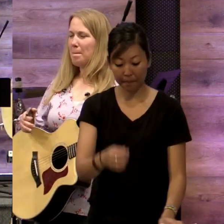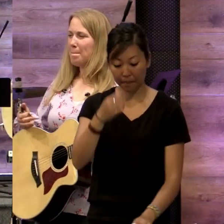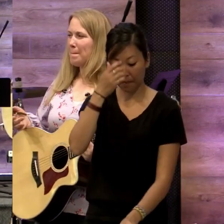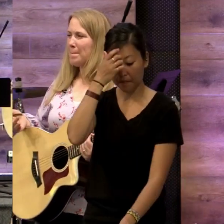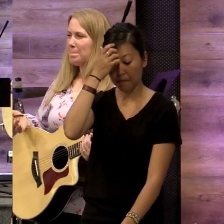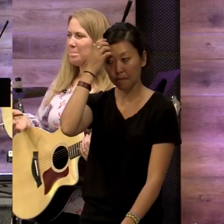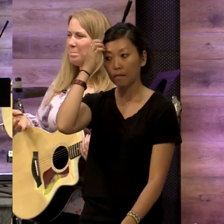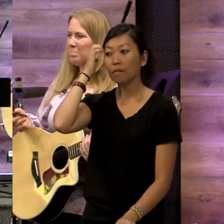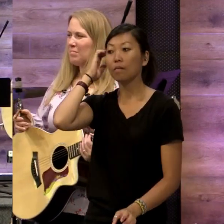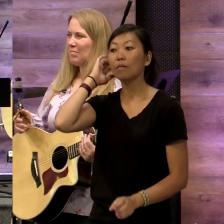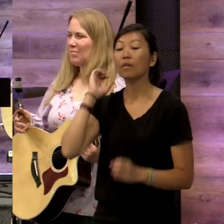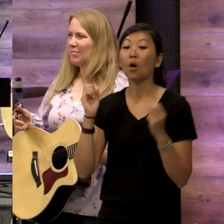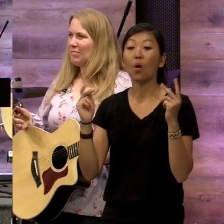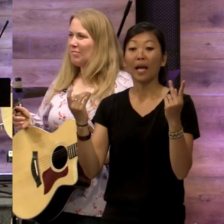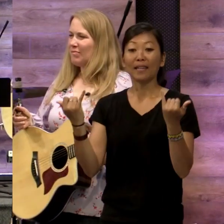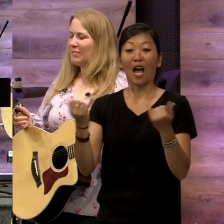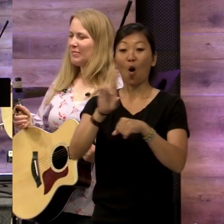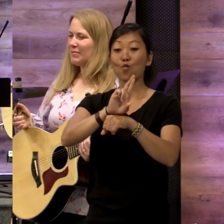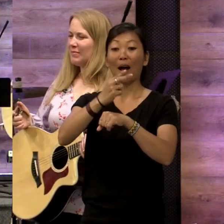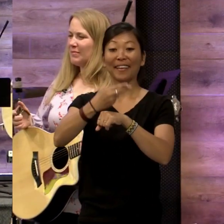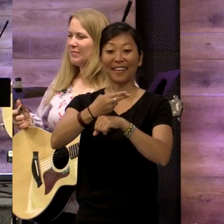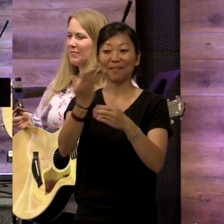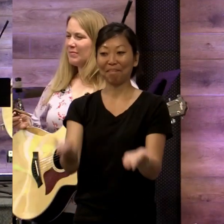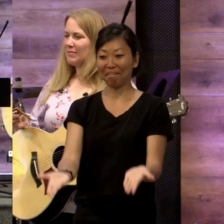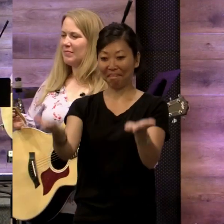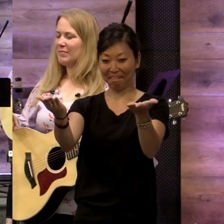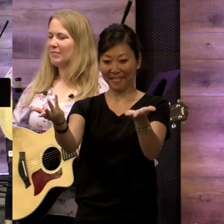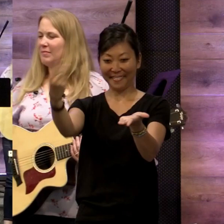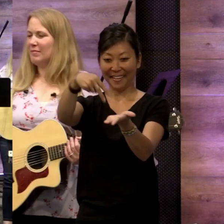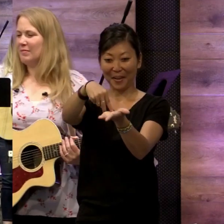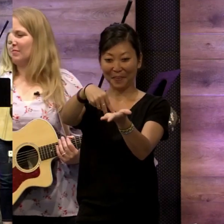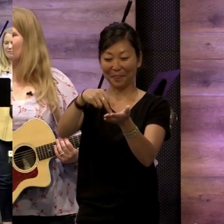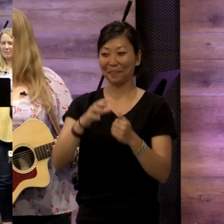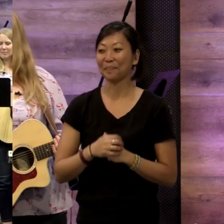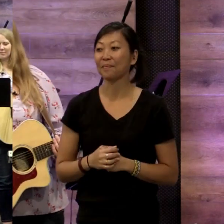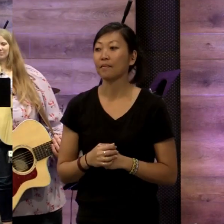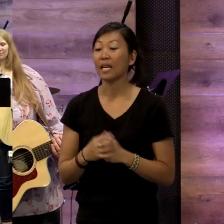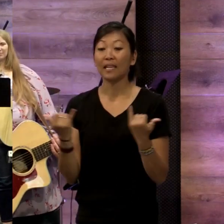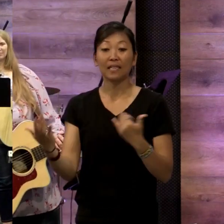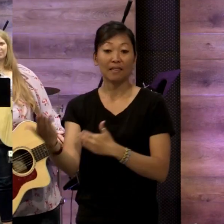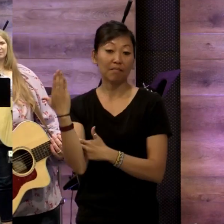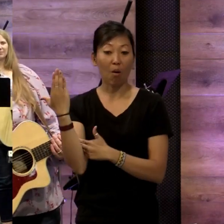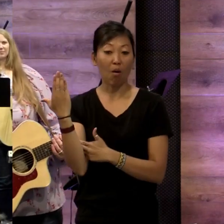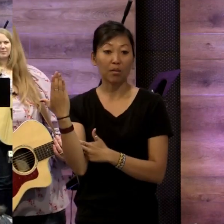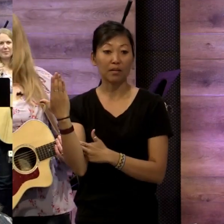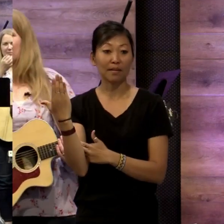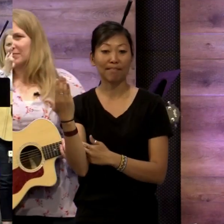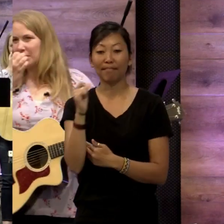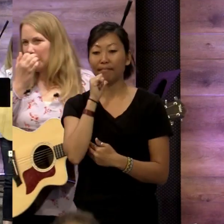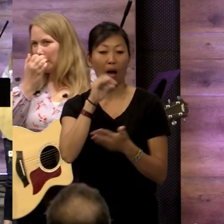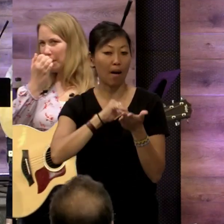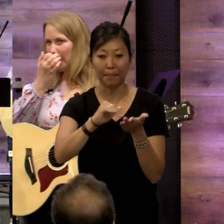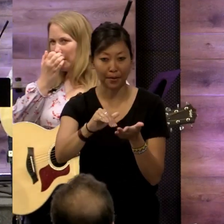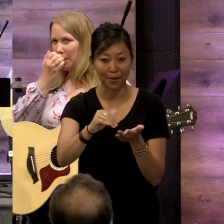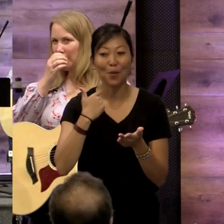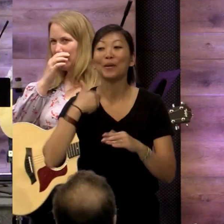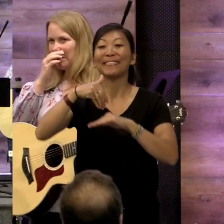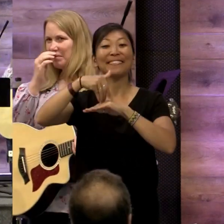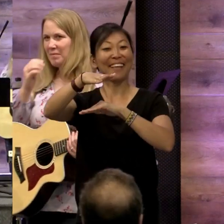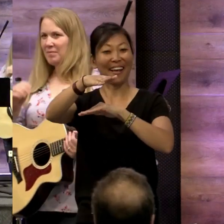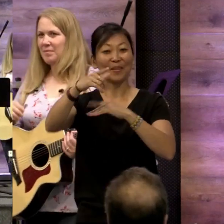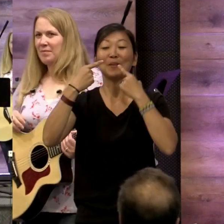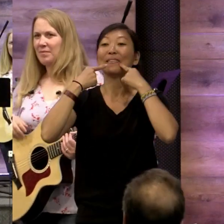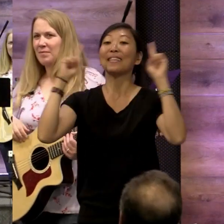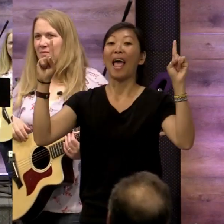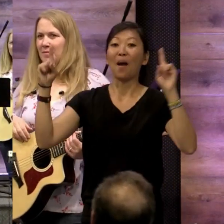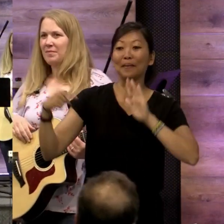Very excited to have her on the team. And so now, Rock Hill, would you stand with me? This morning, you are not dismissed, but you are sent